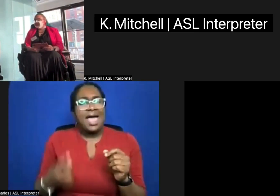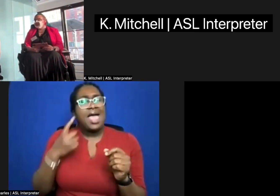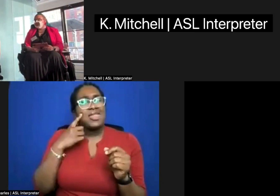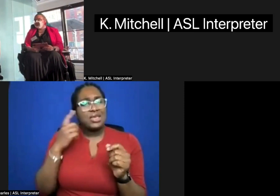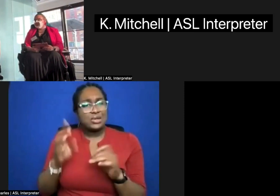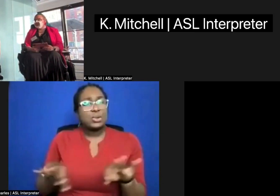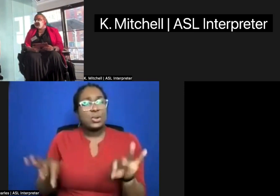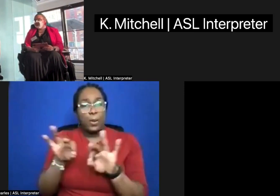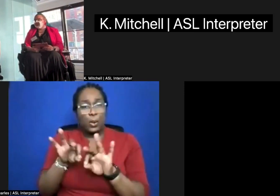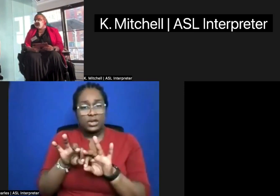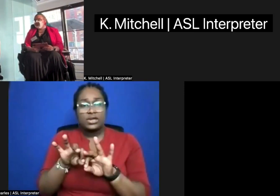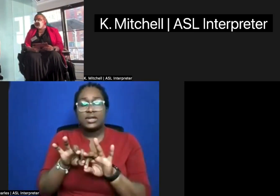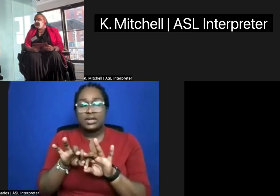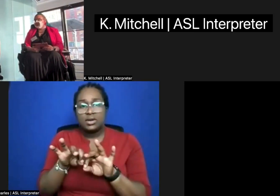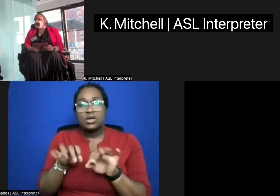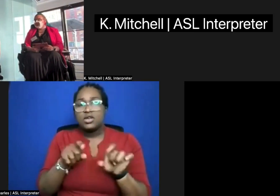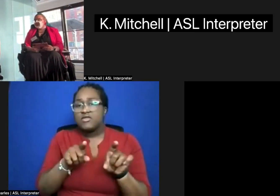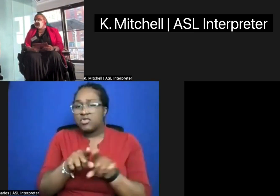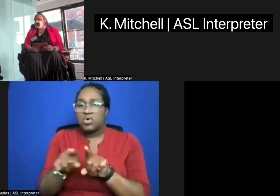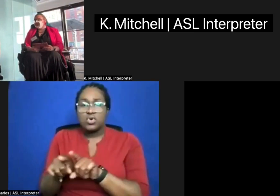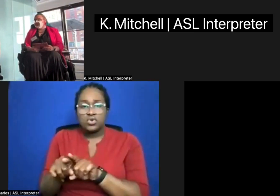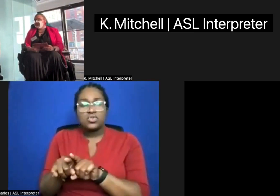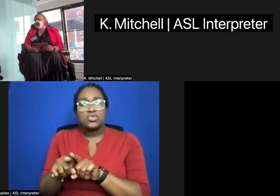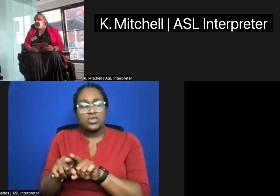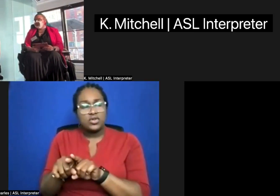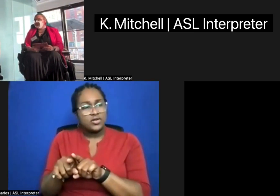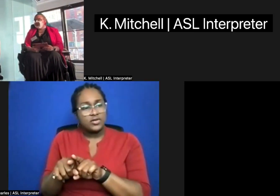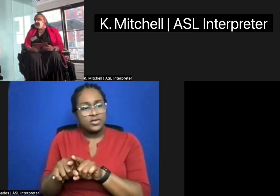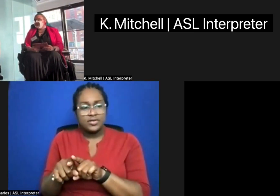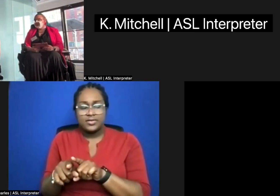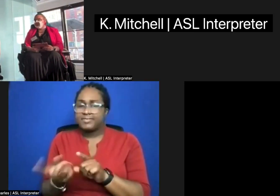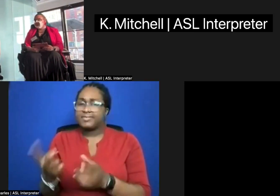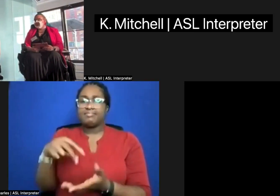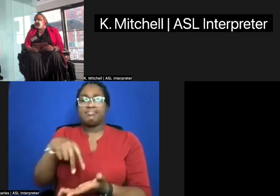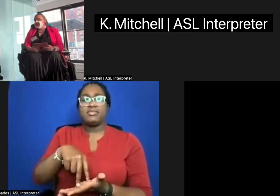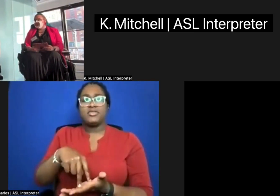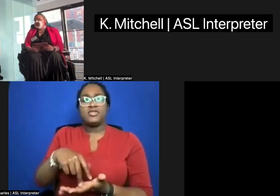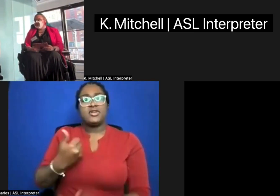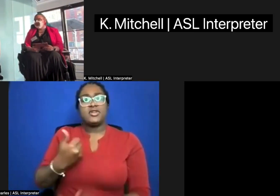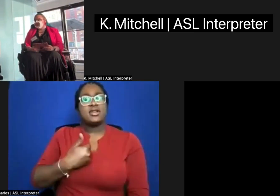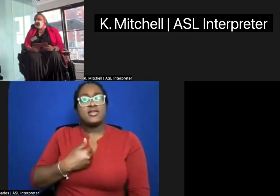of also sticking up for yourself, not just after something, but